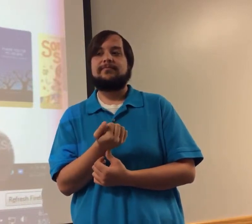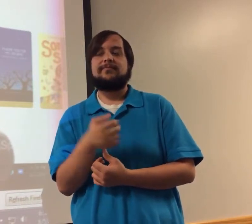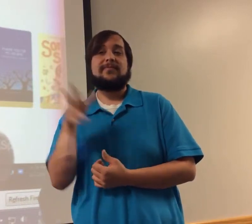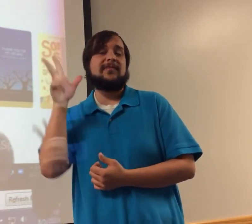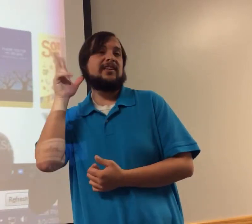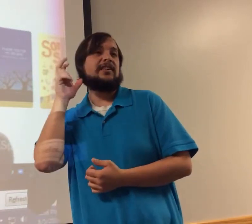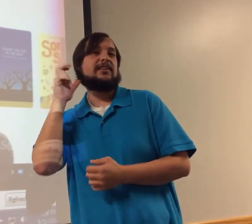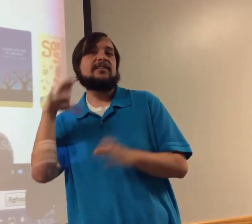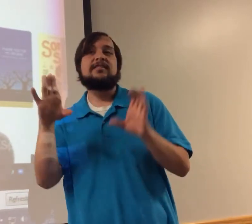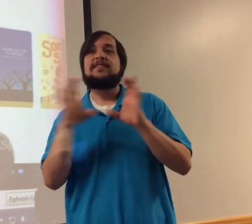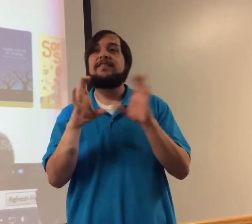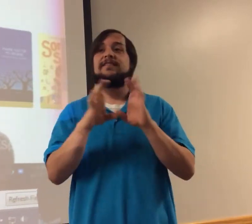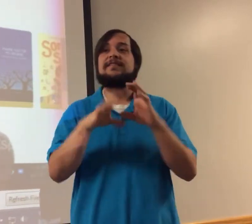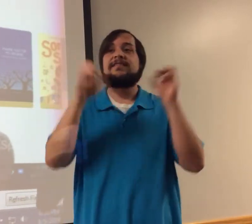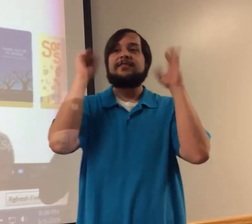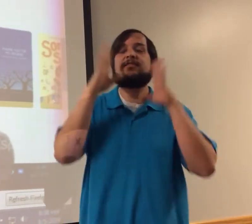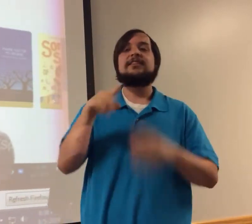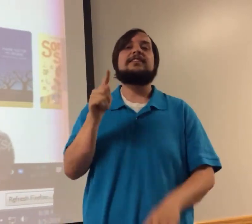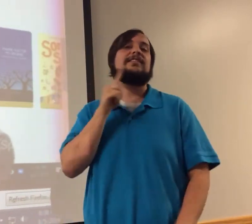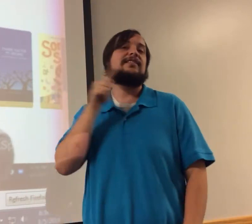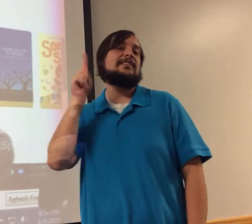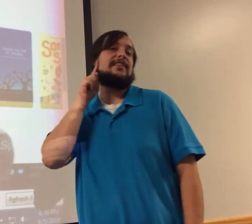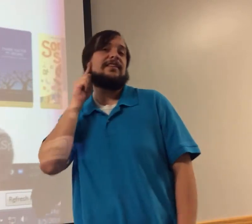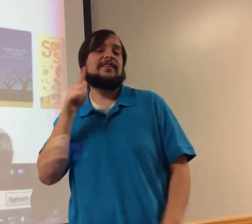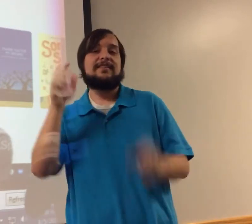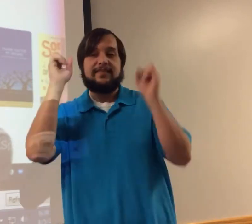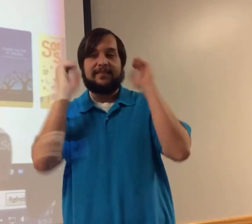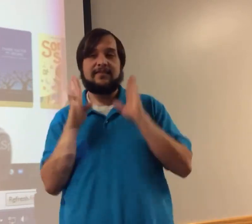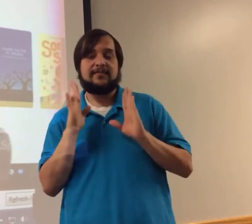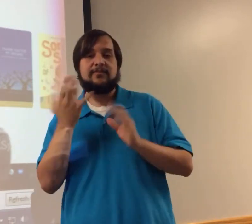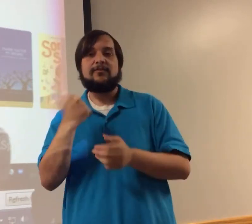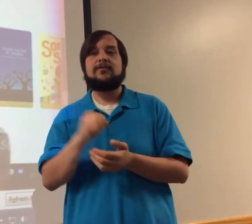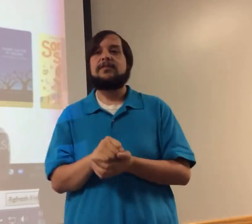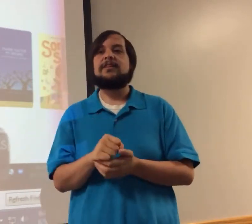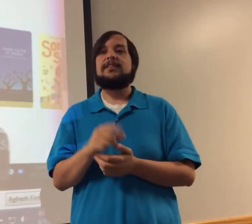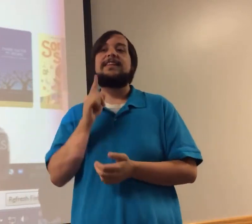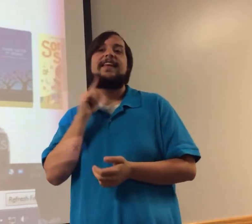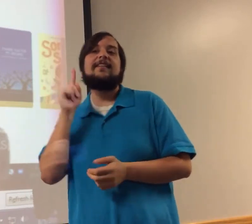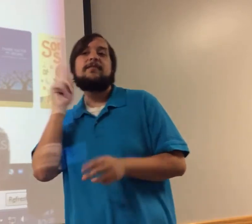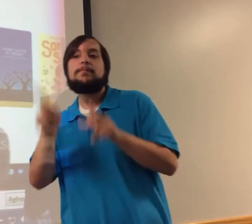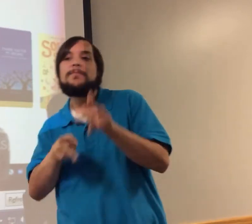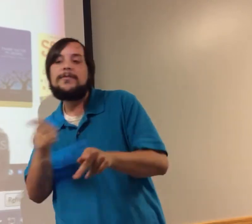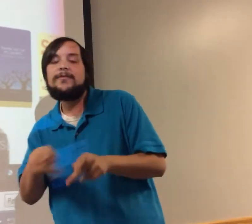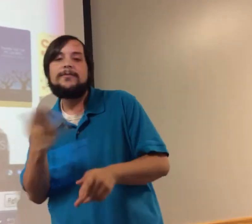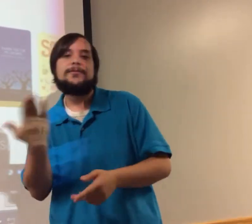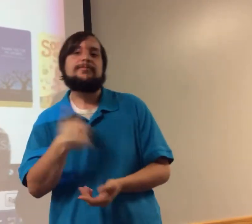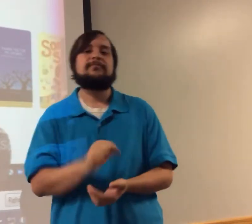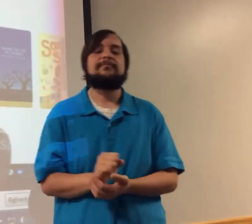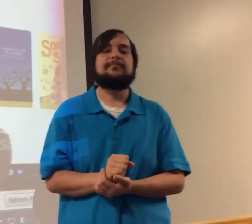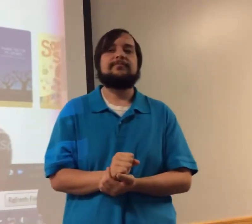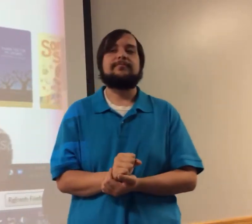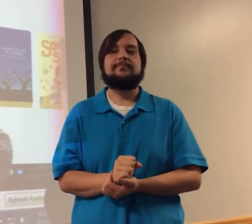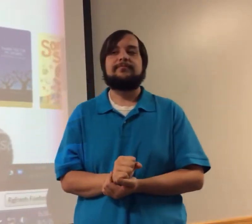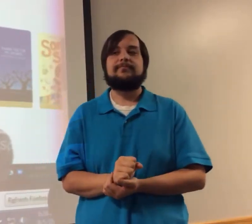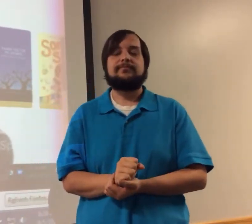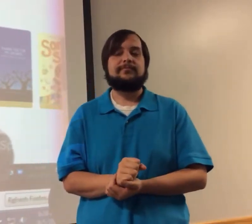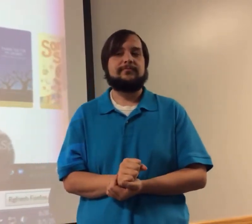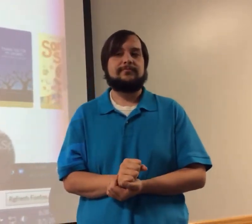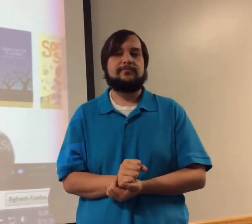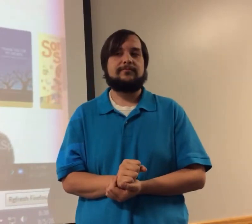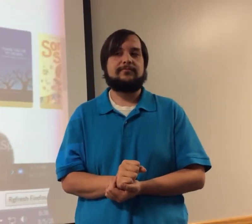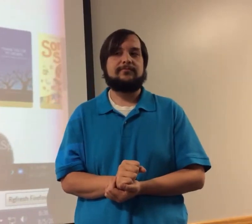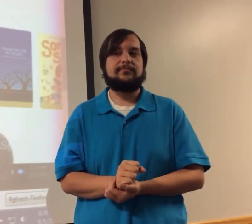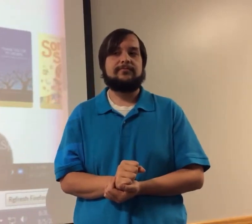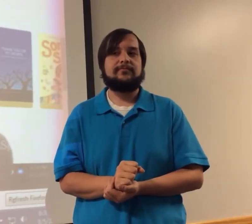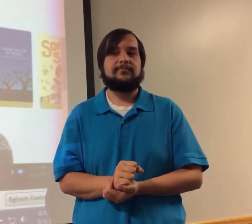certified interpreters or teachers of the deaf or by deaf people. We do have one person, like I said, this school is Spanish